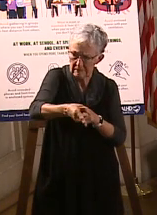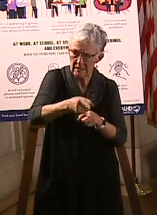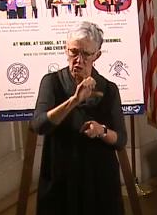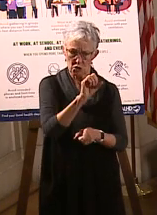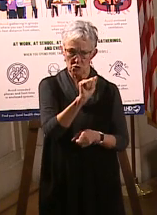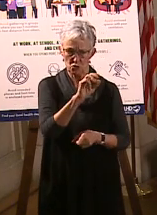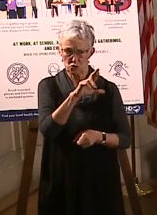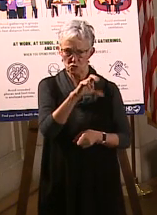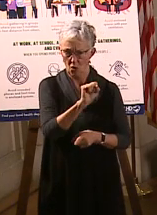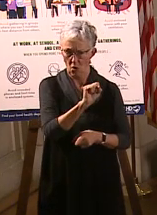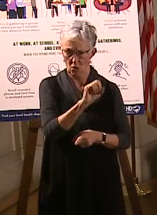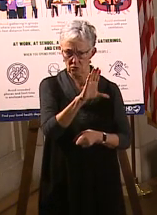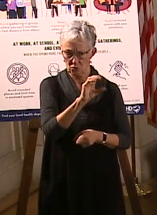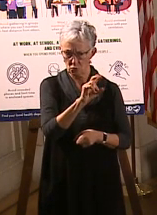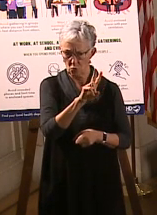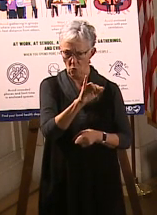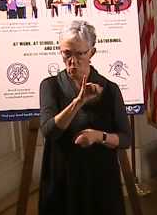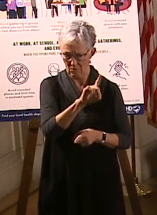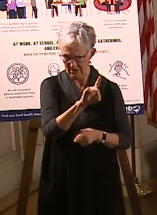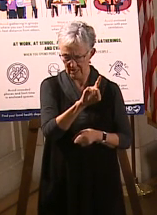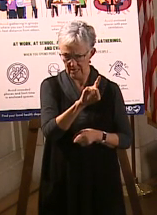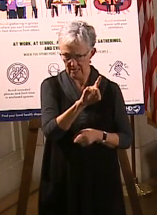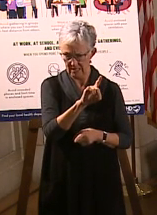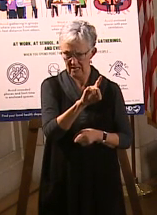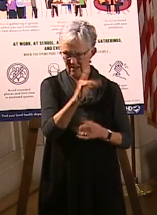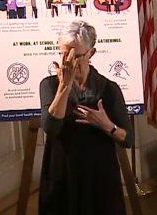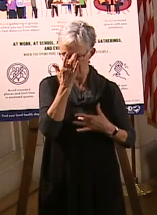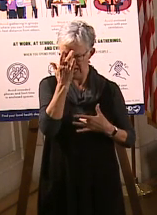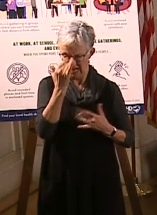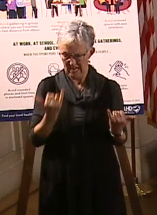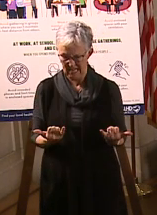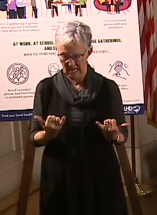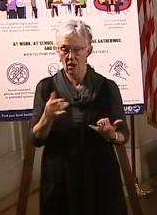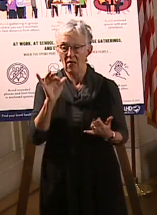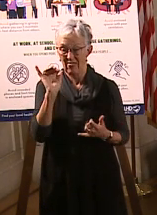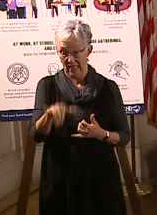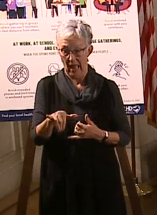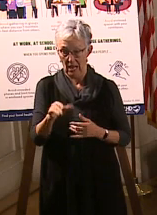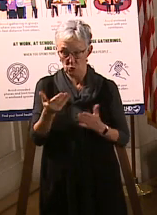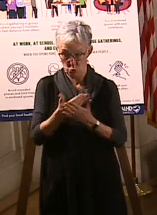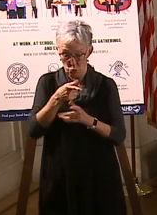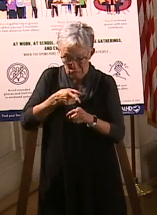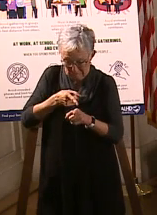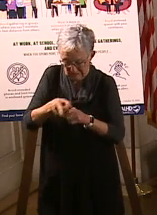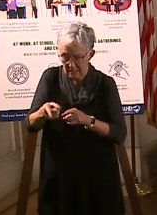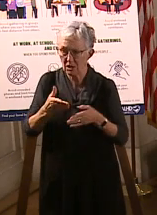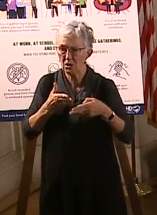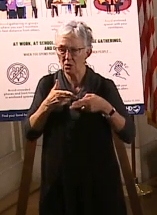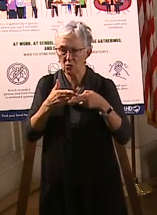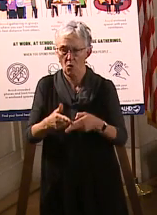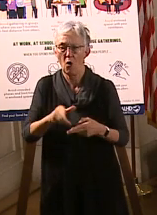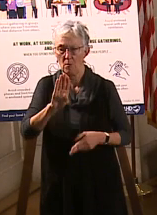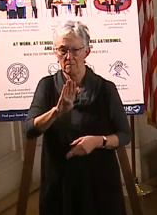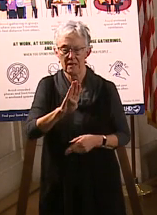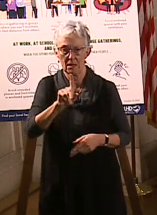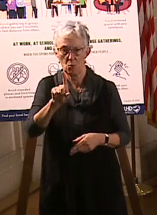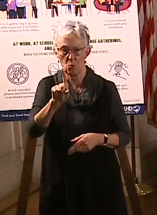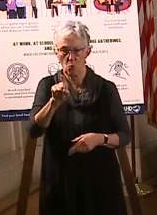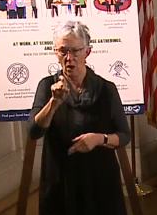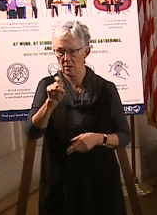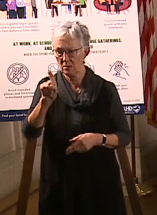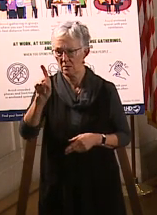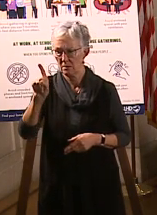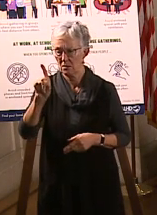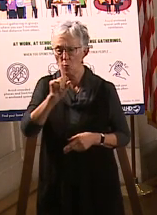SARS-CoV-2 virus, now it's called the B117 UK strain, was